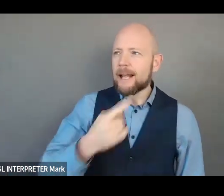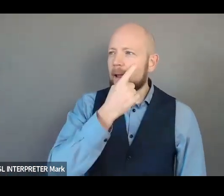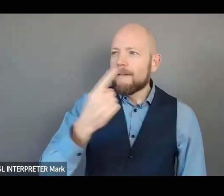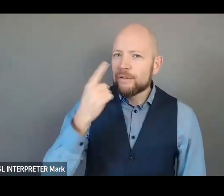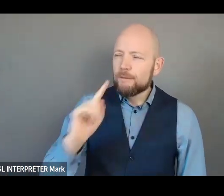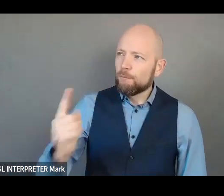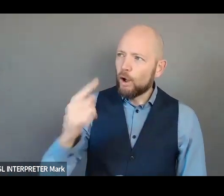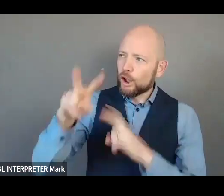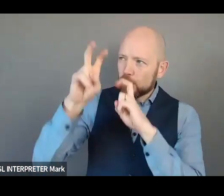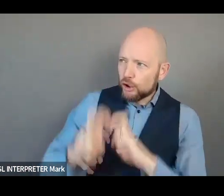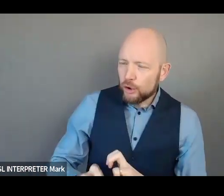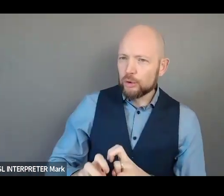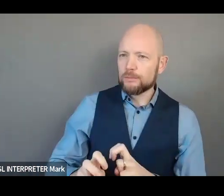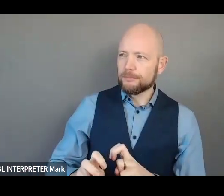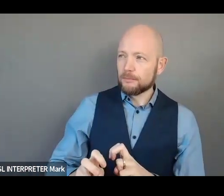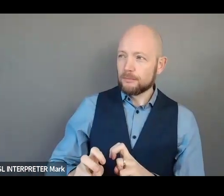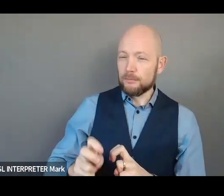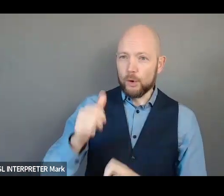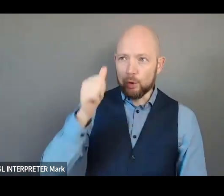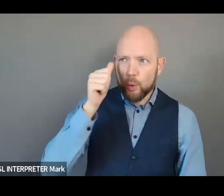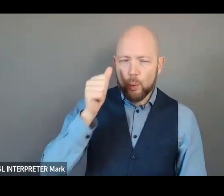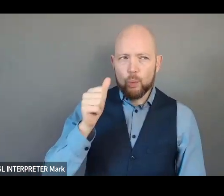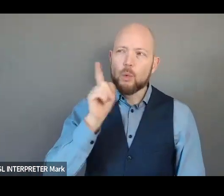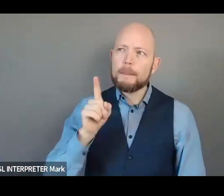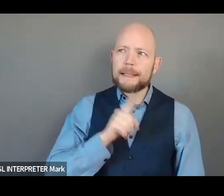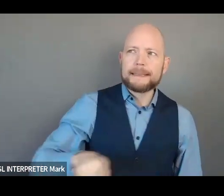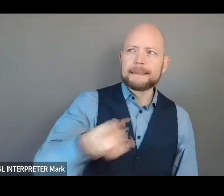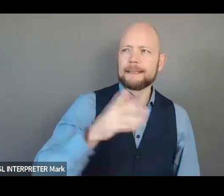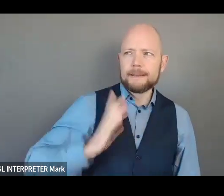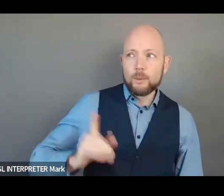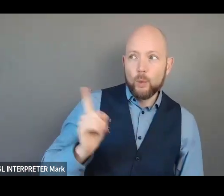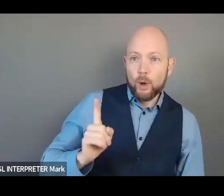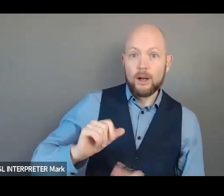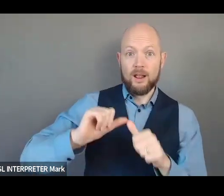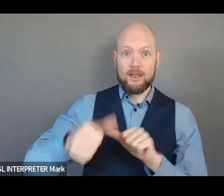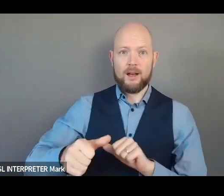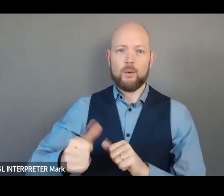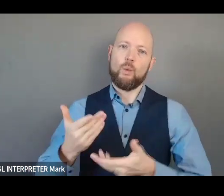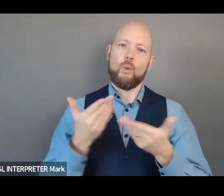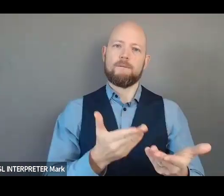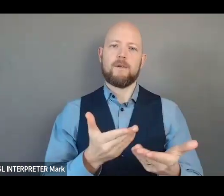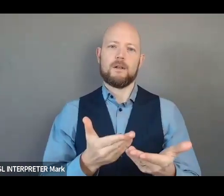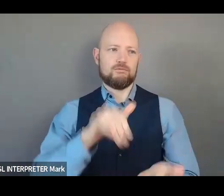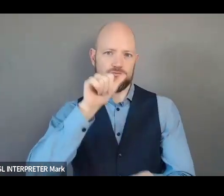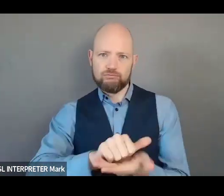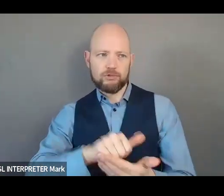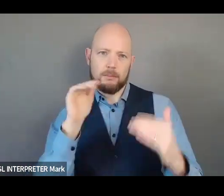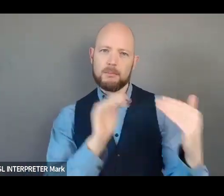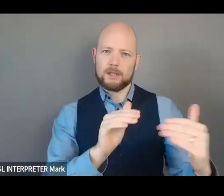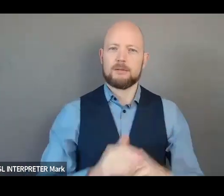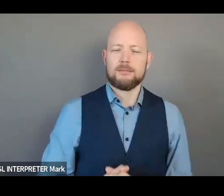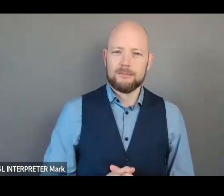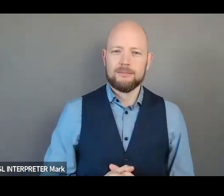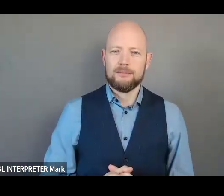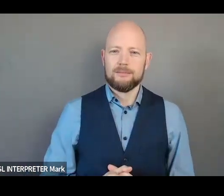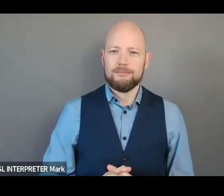have and the specific needs of the researchers that you've got. But what we would also argue is it needs to be part of a wider discussion about the